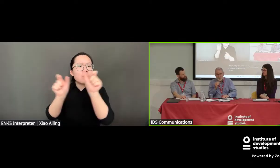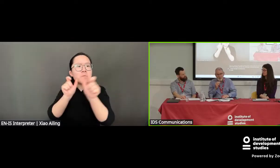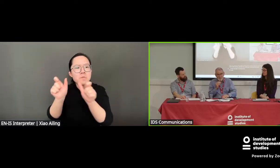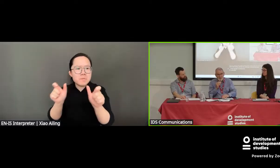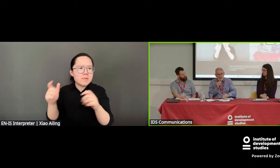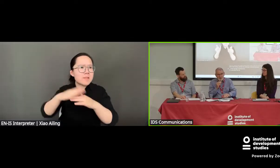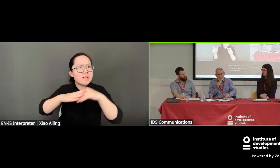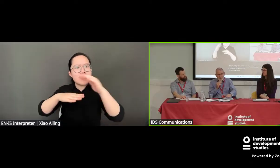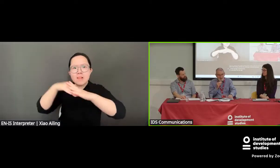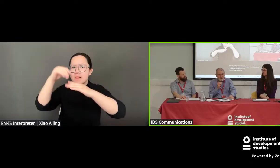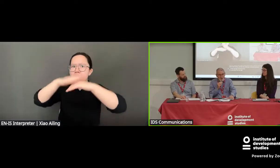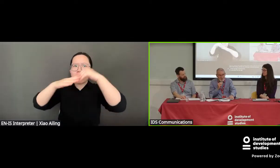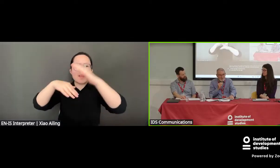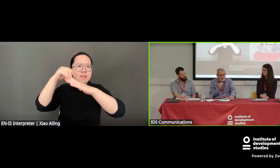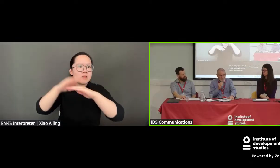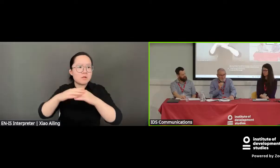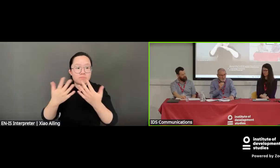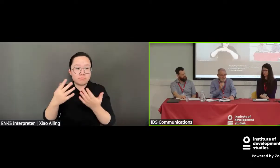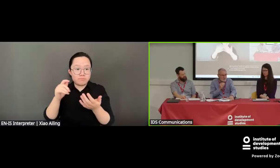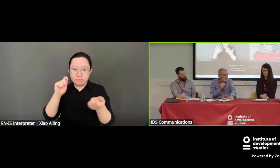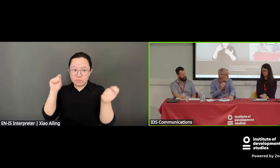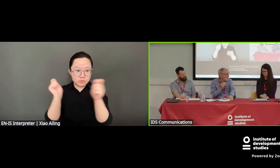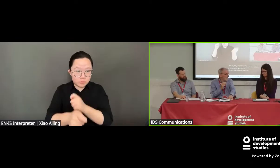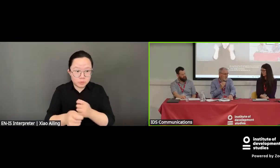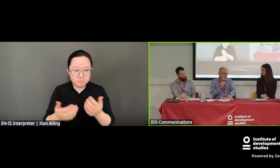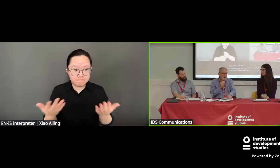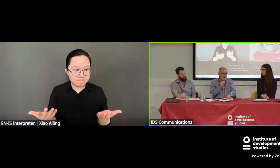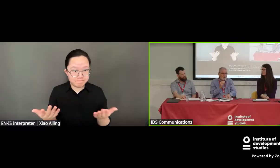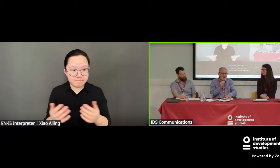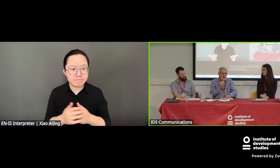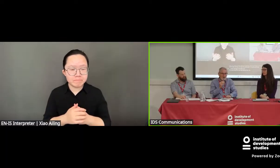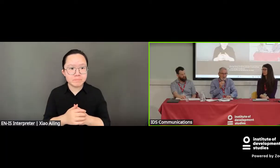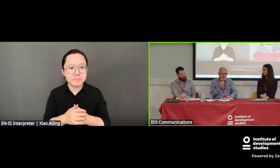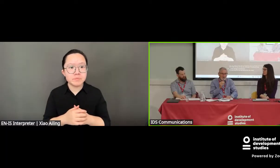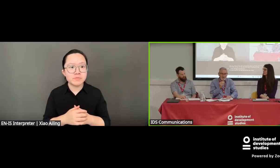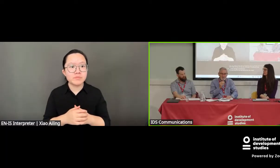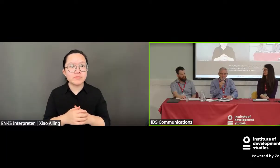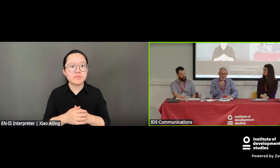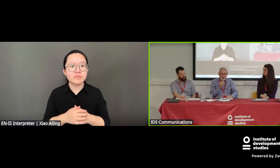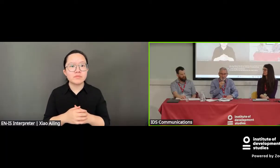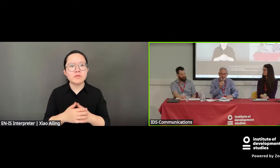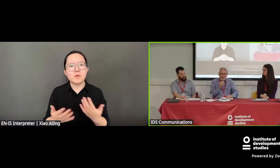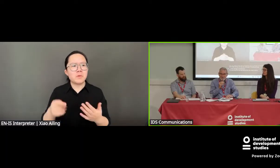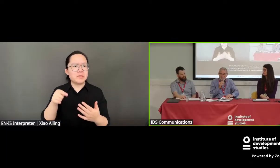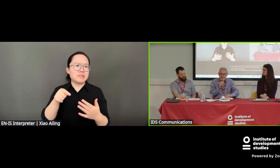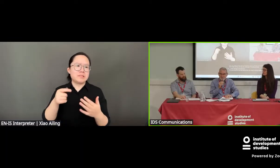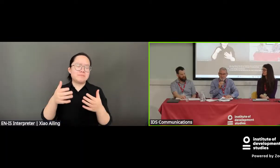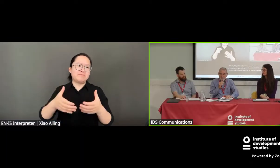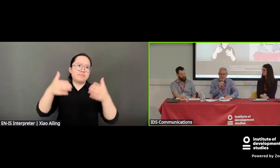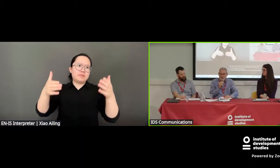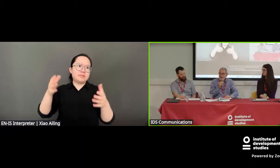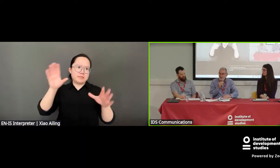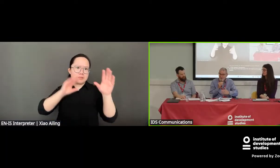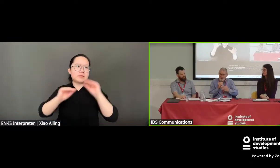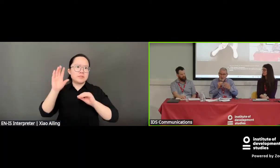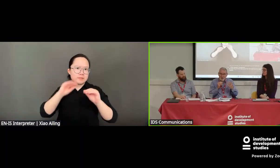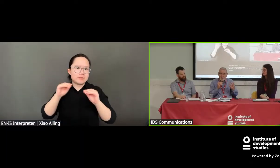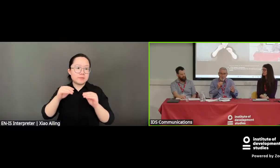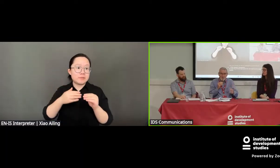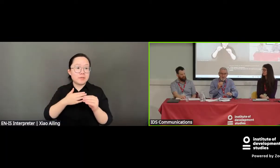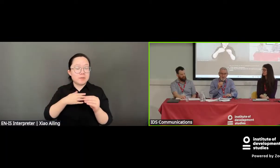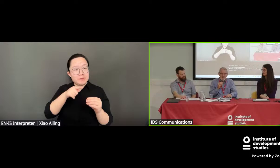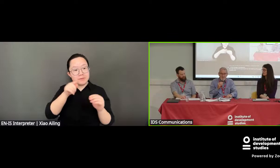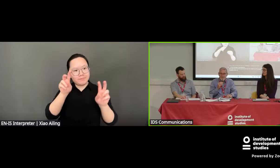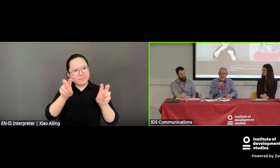this program, not on disability alone, but on these broader concepts that are integral to